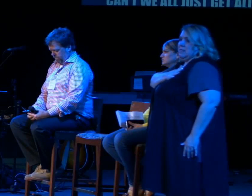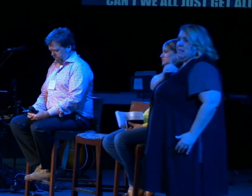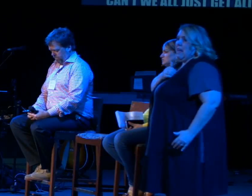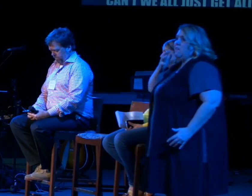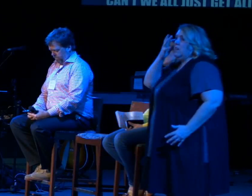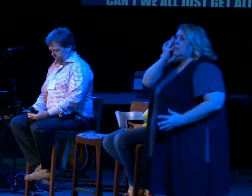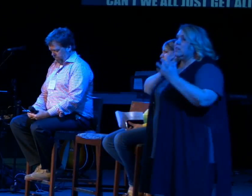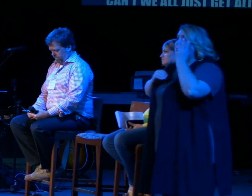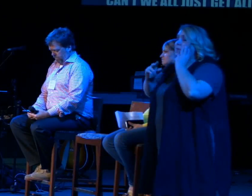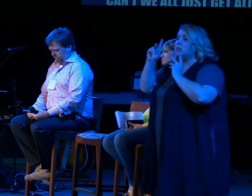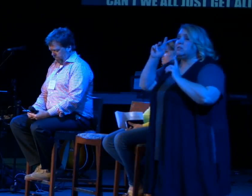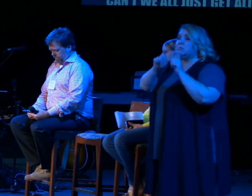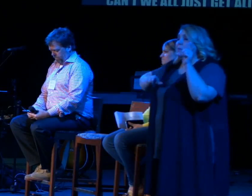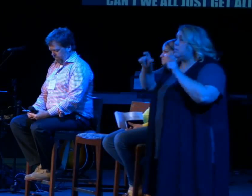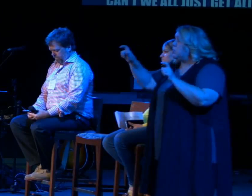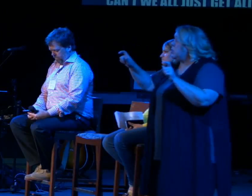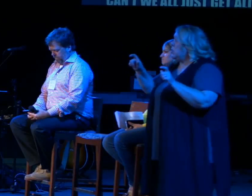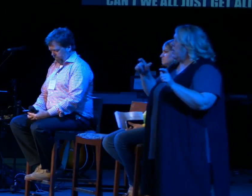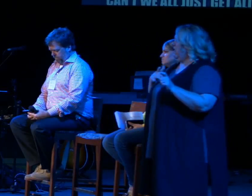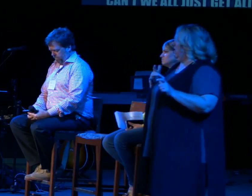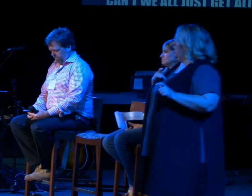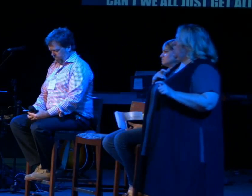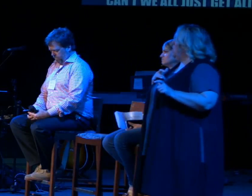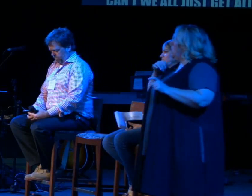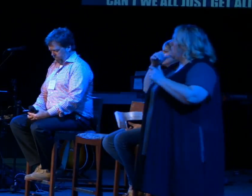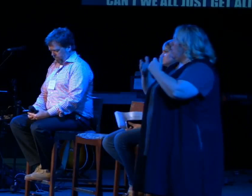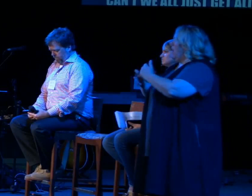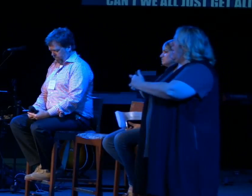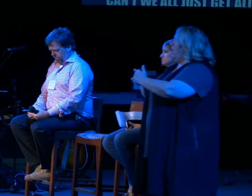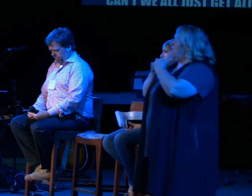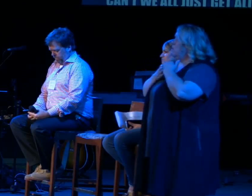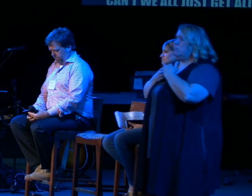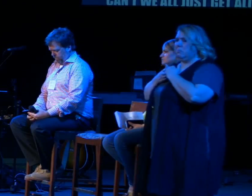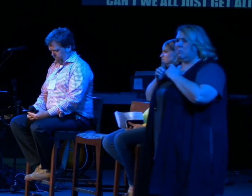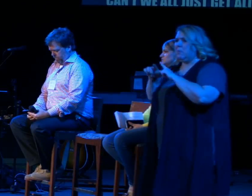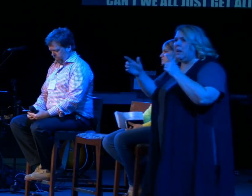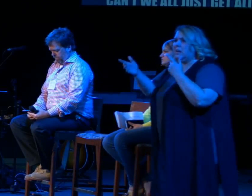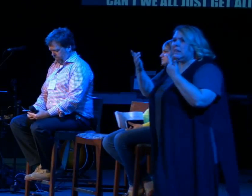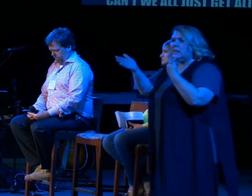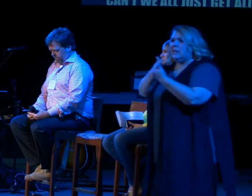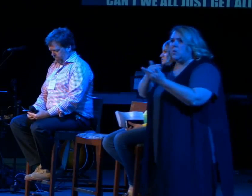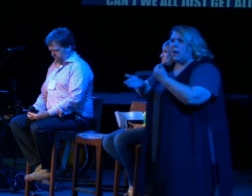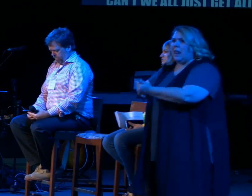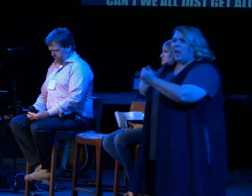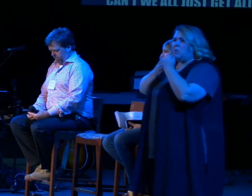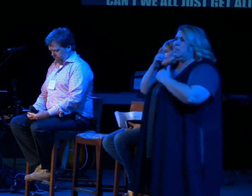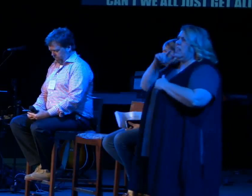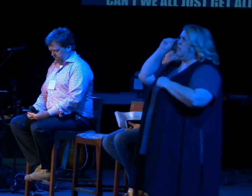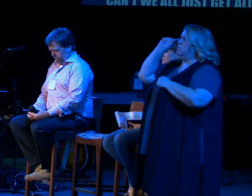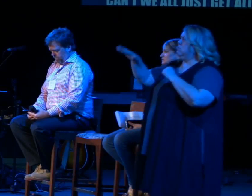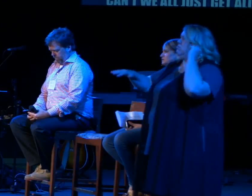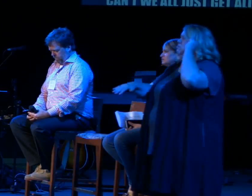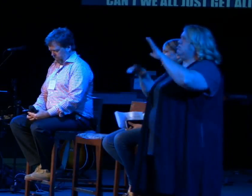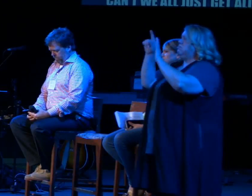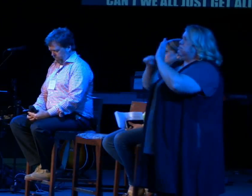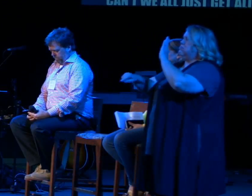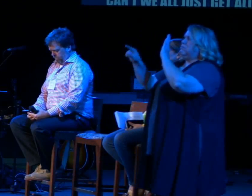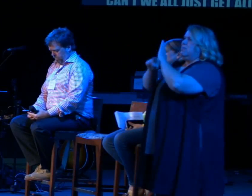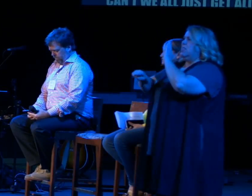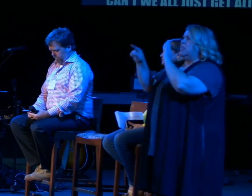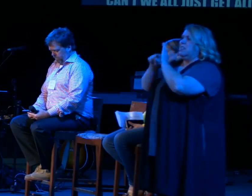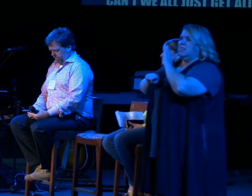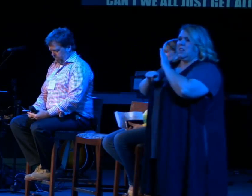people who were unlikely to be helpful to me. And he stood before microphones, and instead of throwing out vitriol, what he threw out was